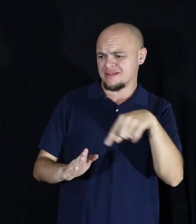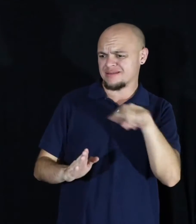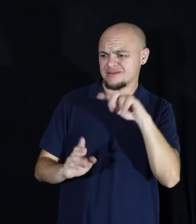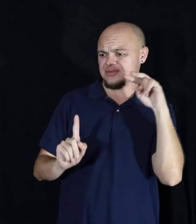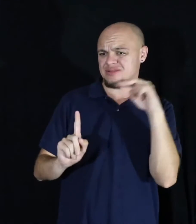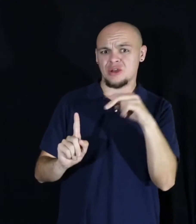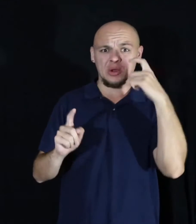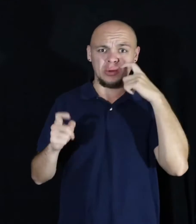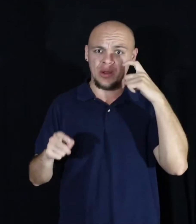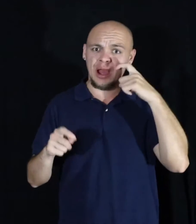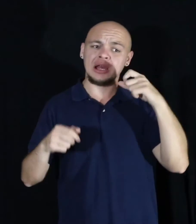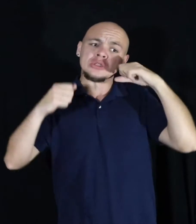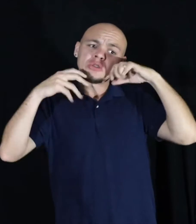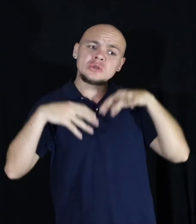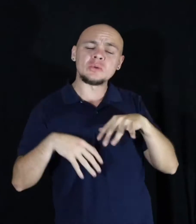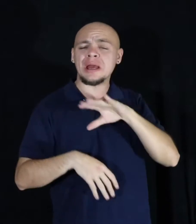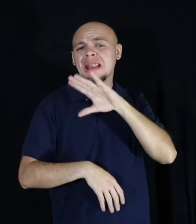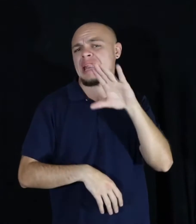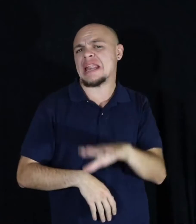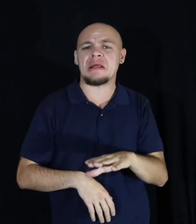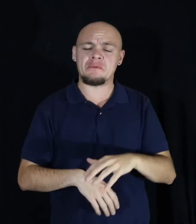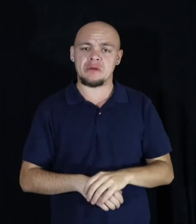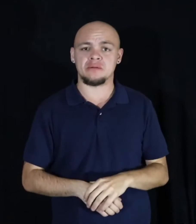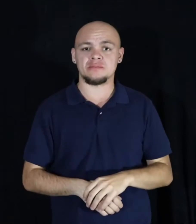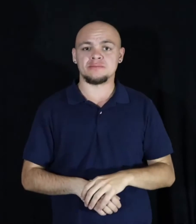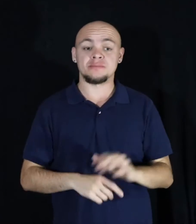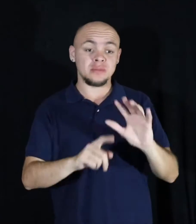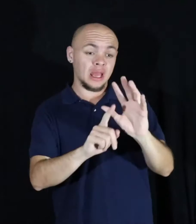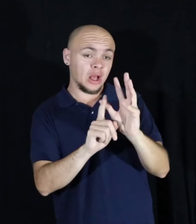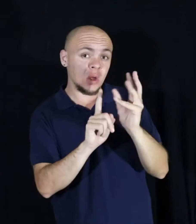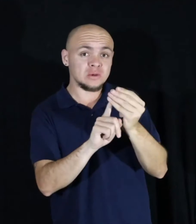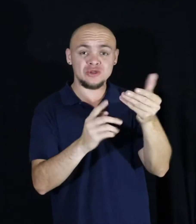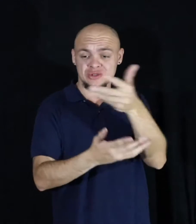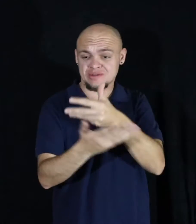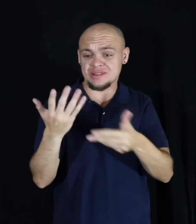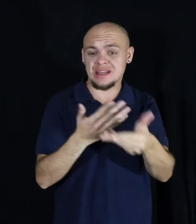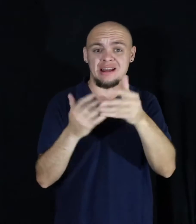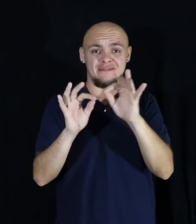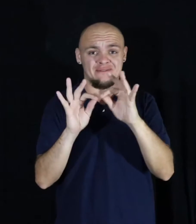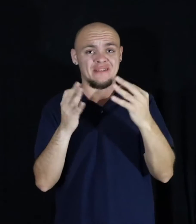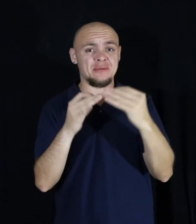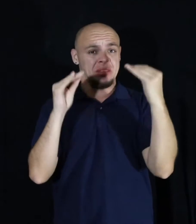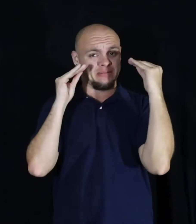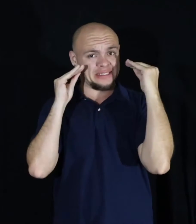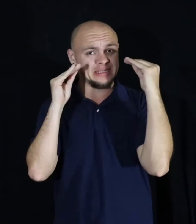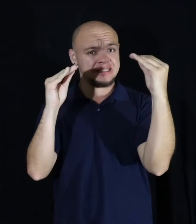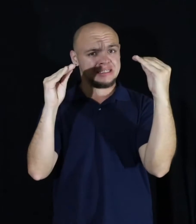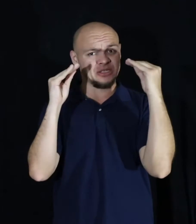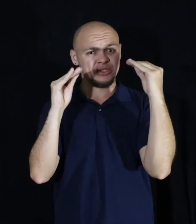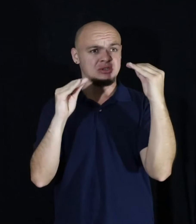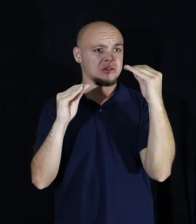These are the things that society, our cultures, and our families have been telling us for ages.